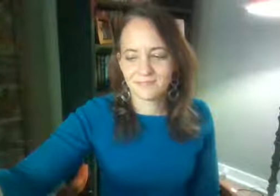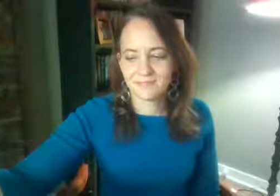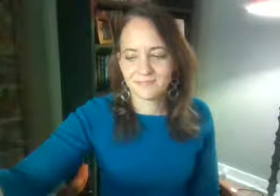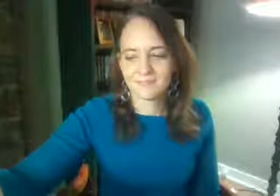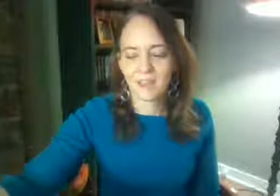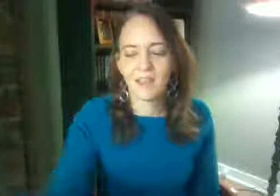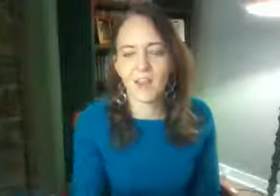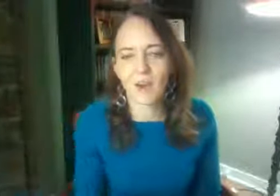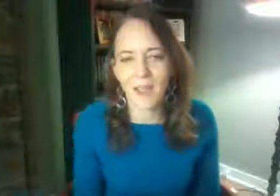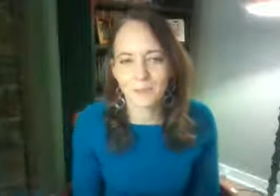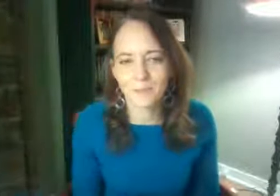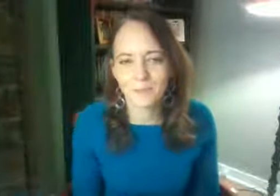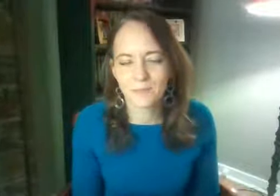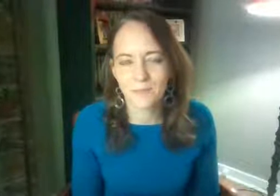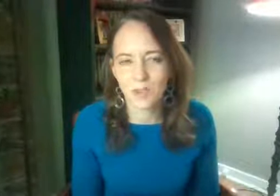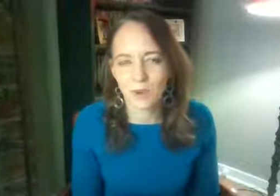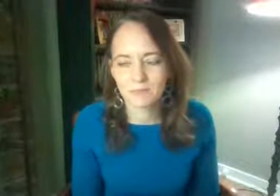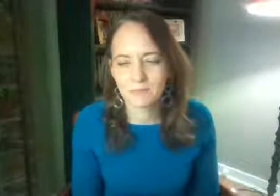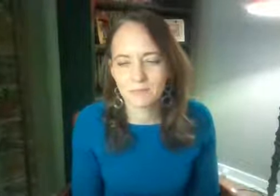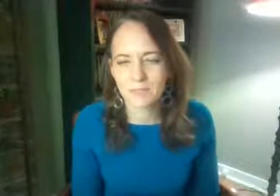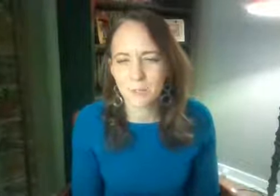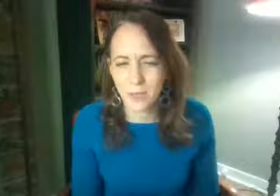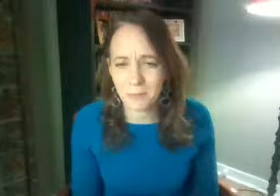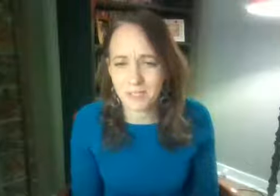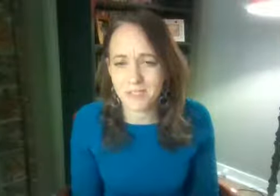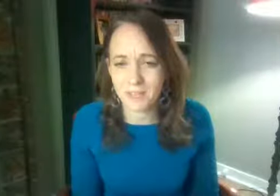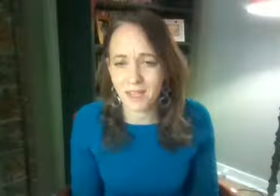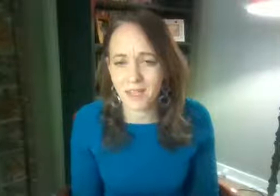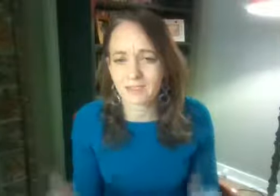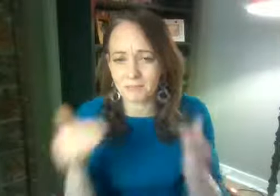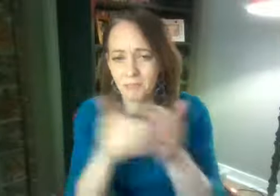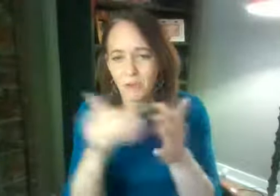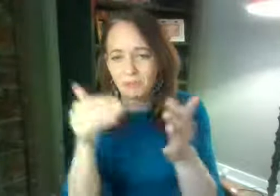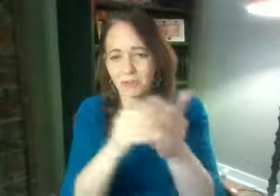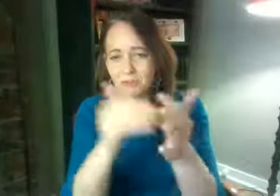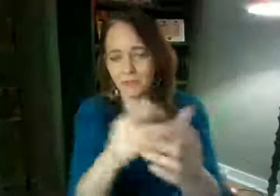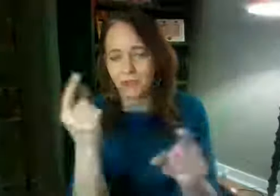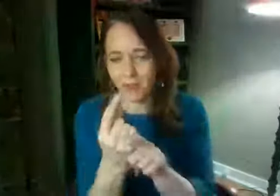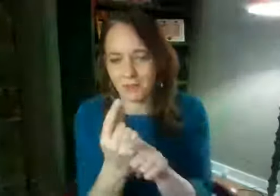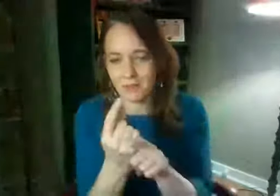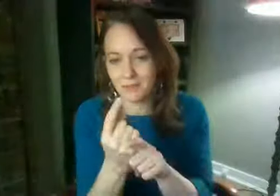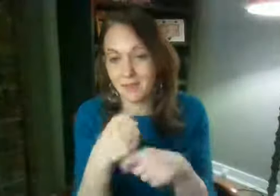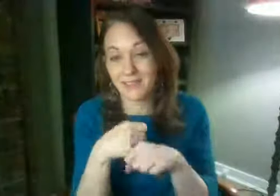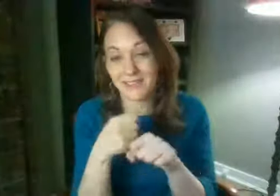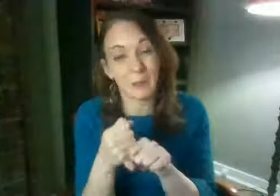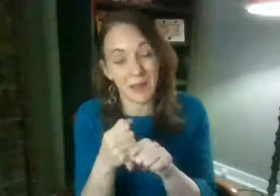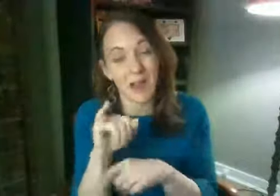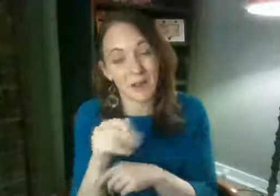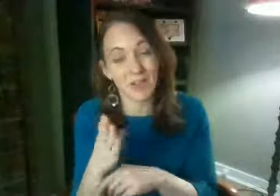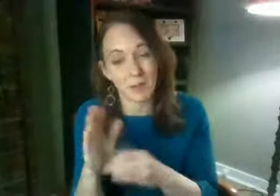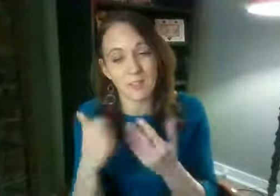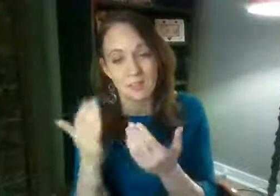Amen. Okay, so it's pretty much the same sentence over and over and over, right? That's going to make our jobs